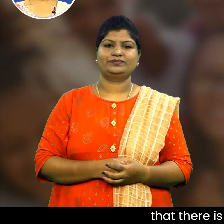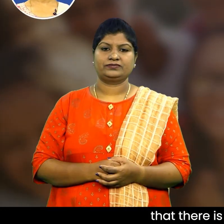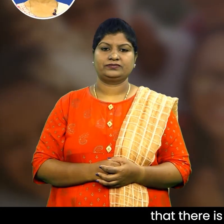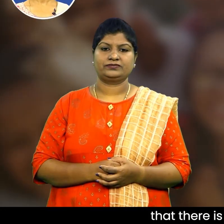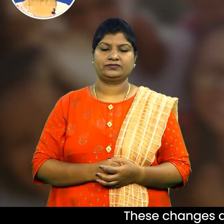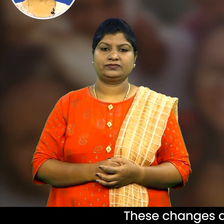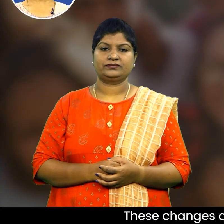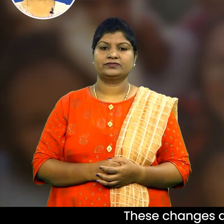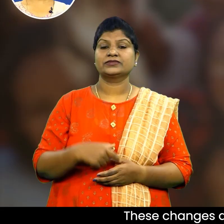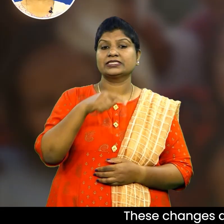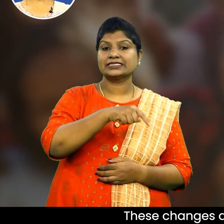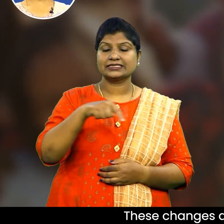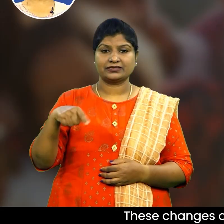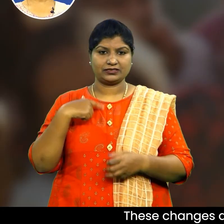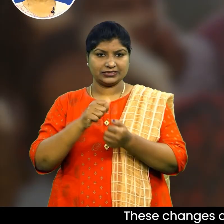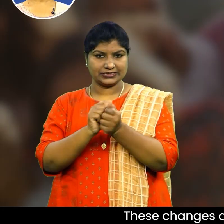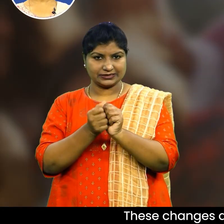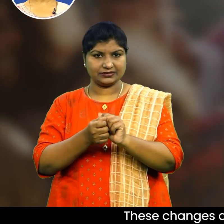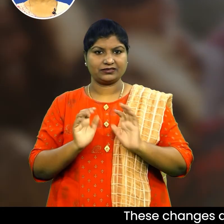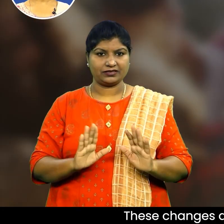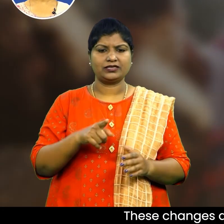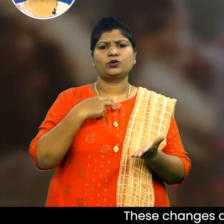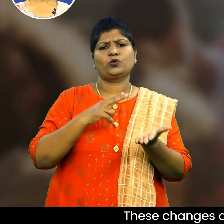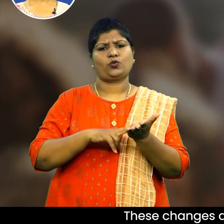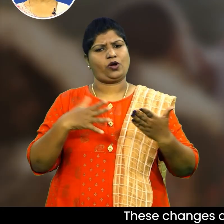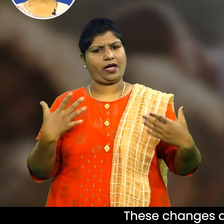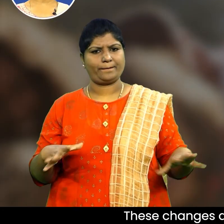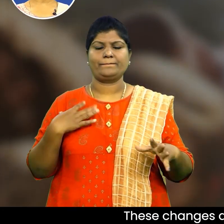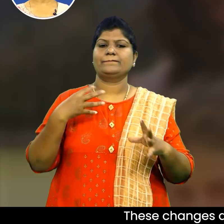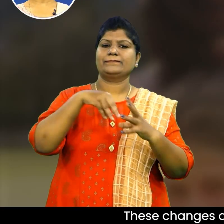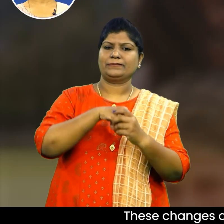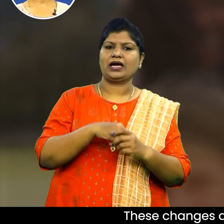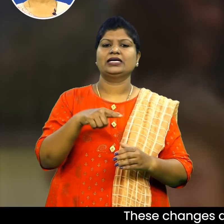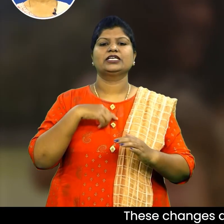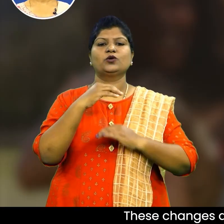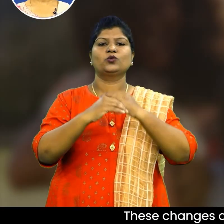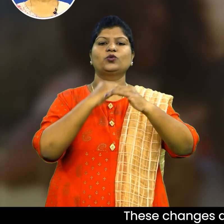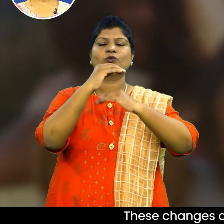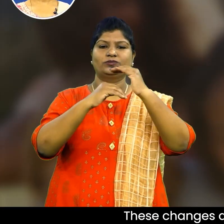These changes are a natural part of growing up.